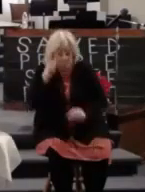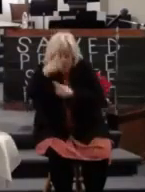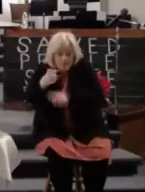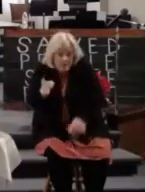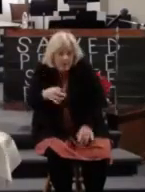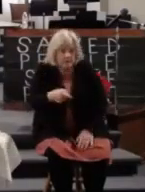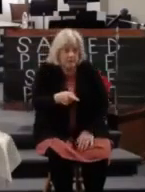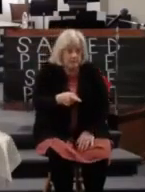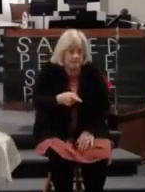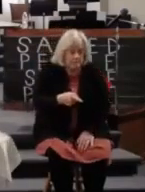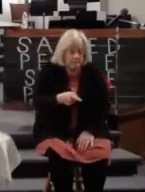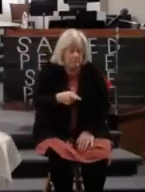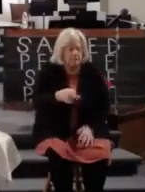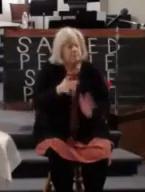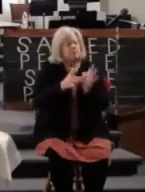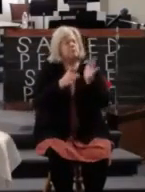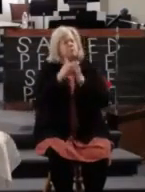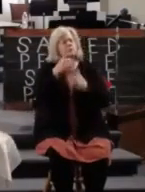Jesus